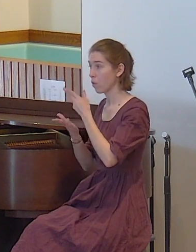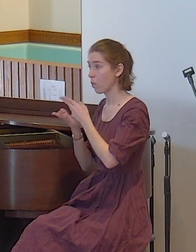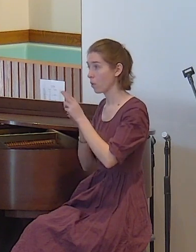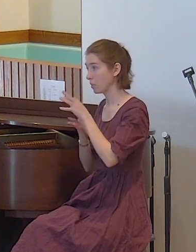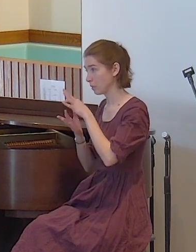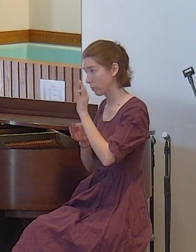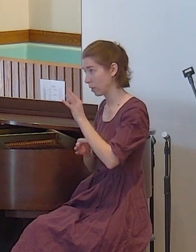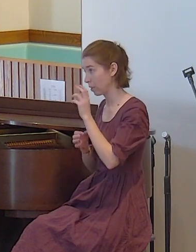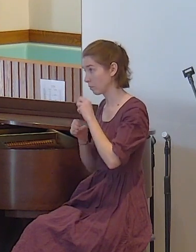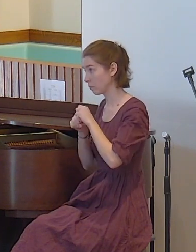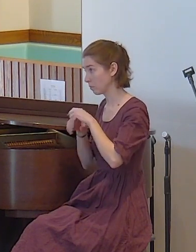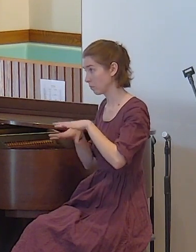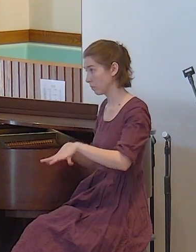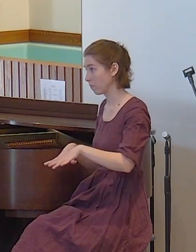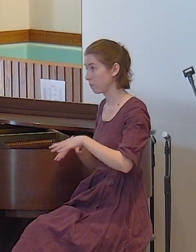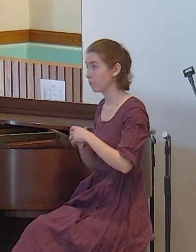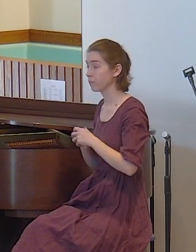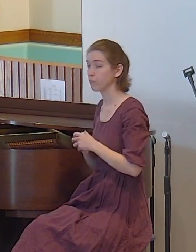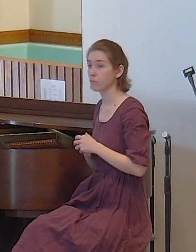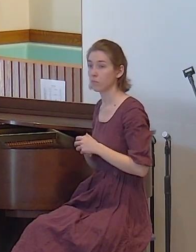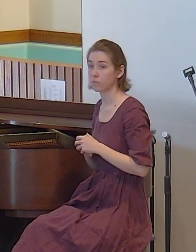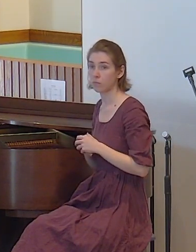Spirit, he poured out